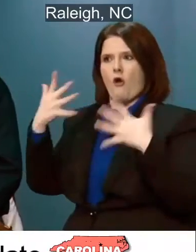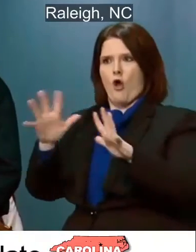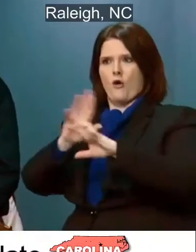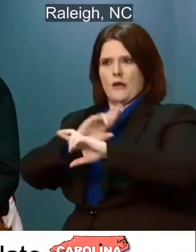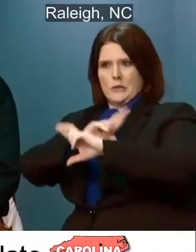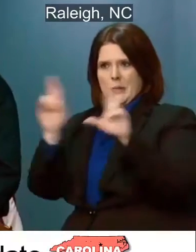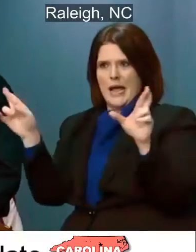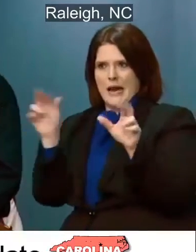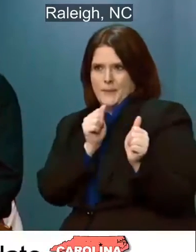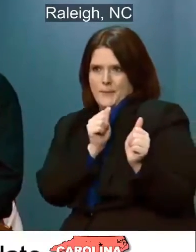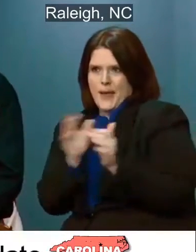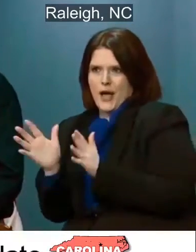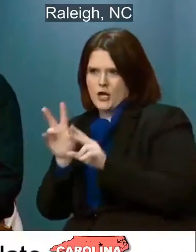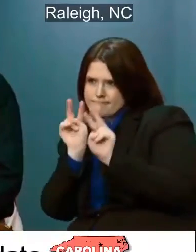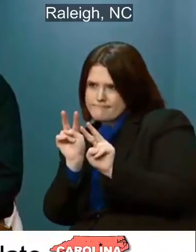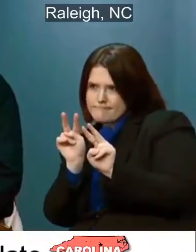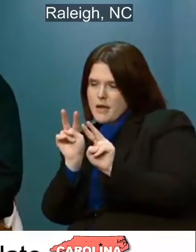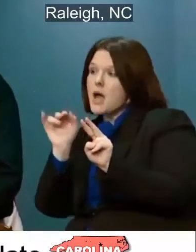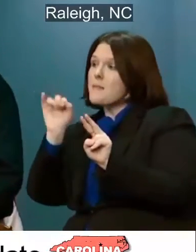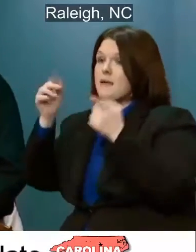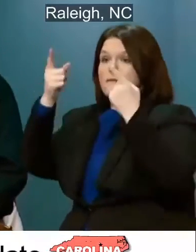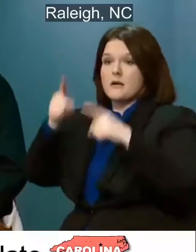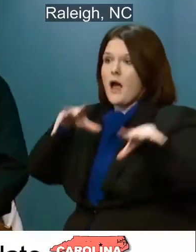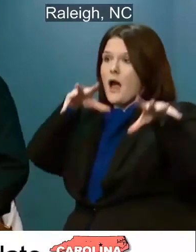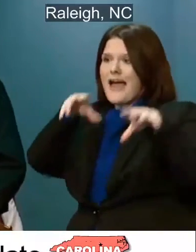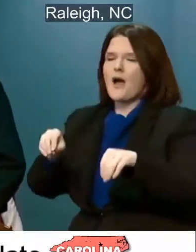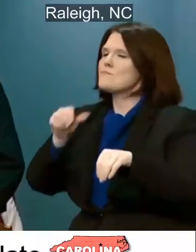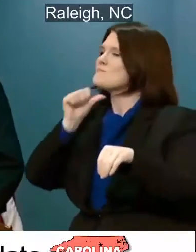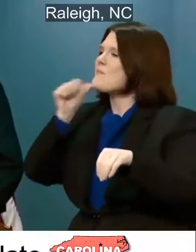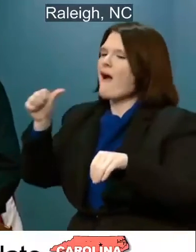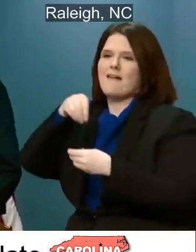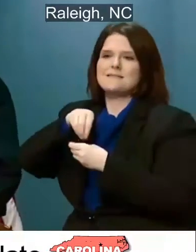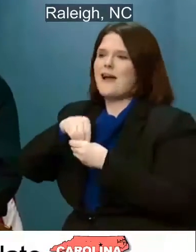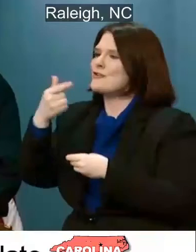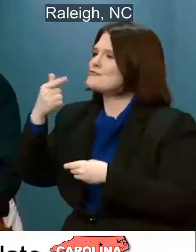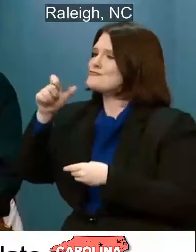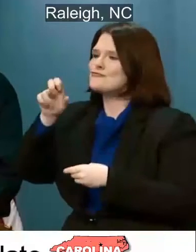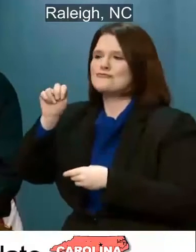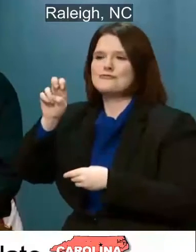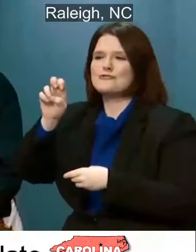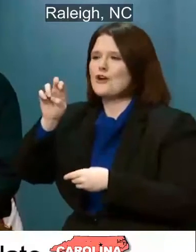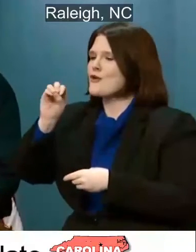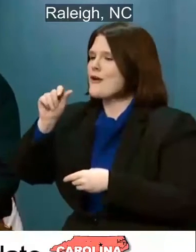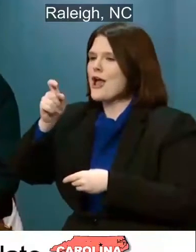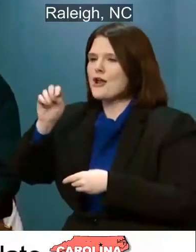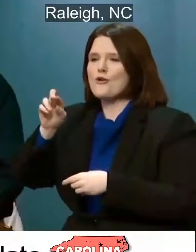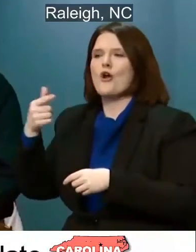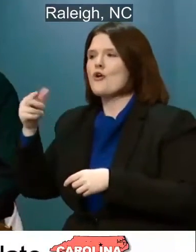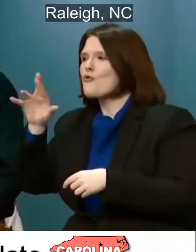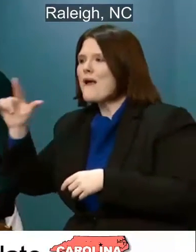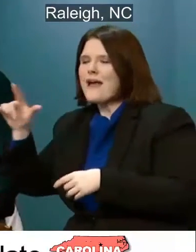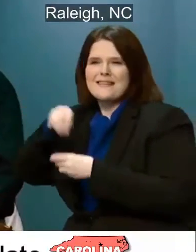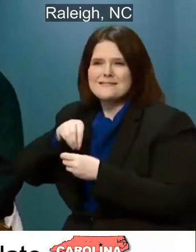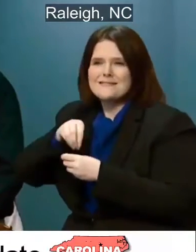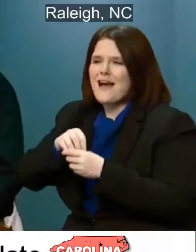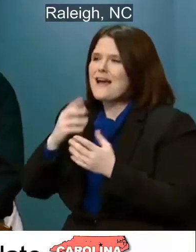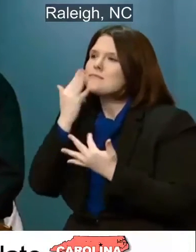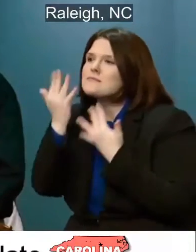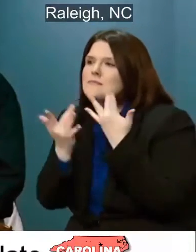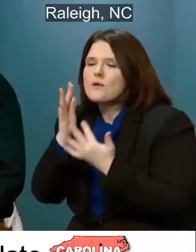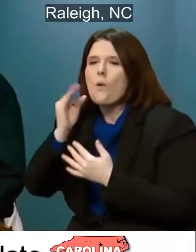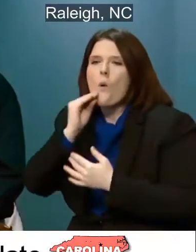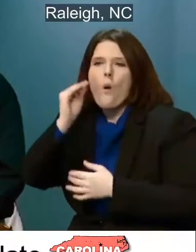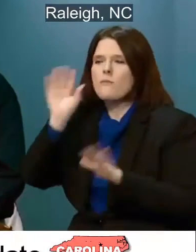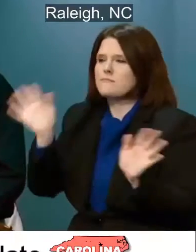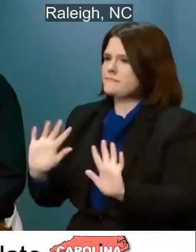monitoring things. But if your power does go out, don't use generators indoors or grills indoors. And you can